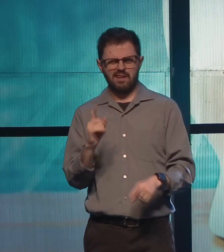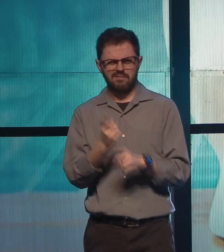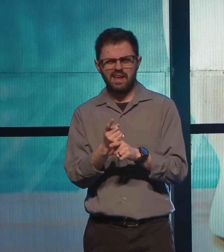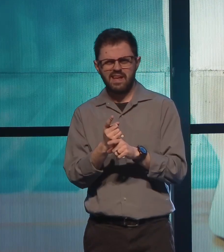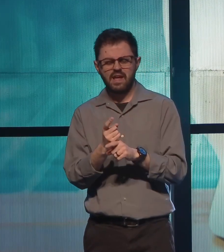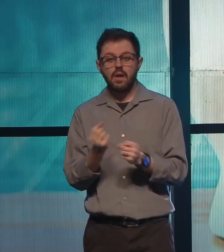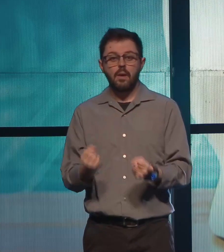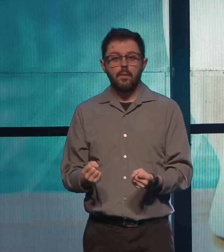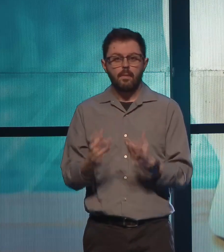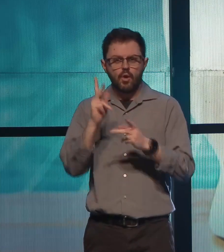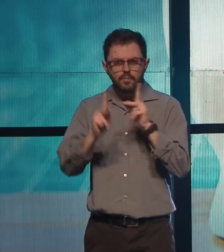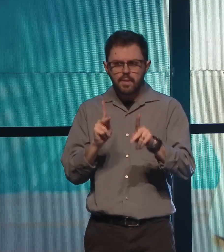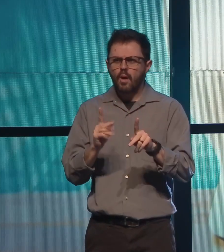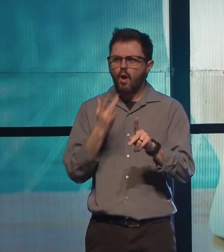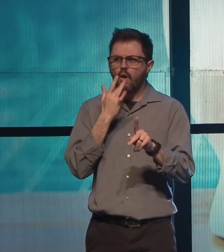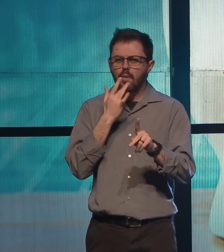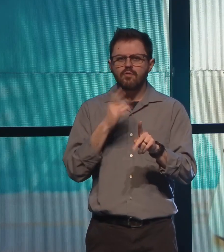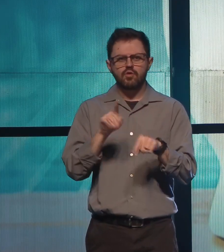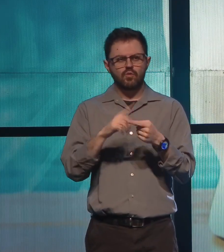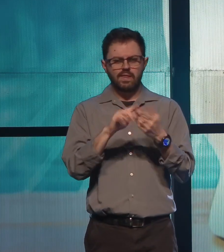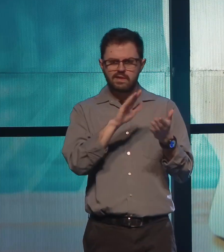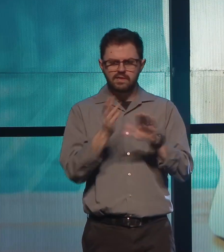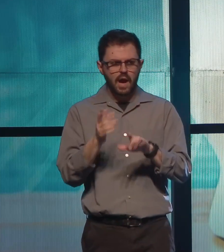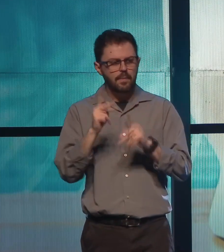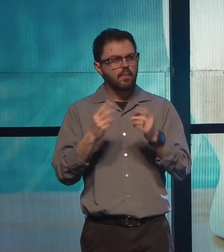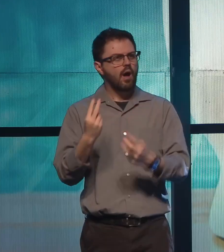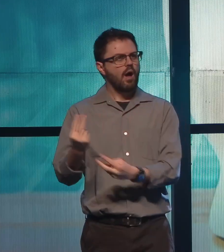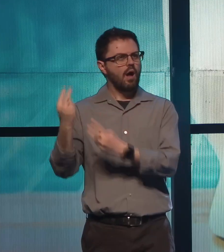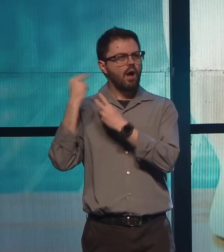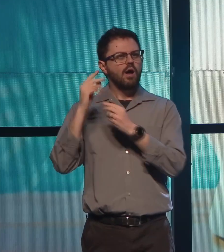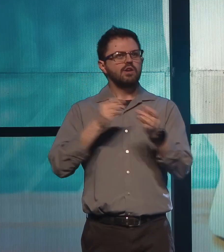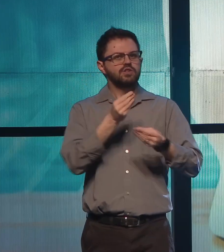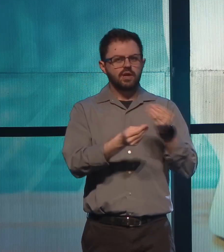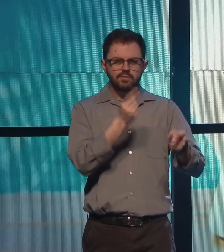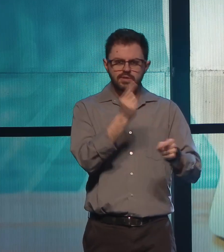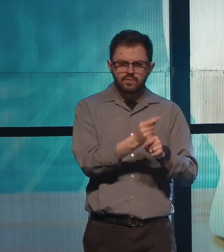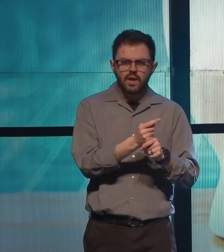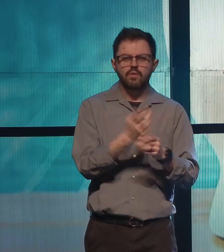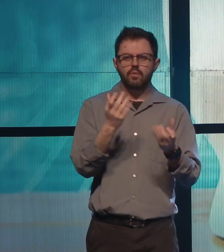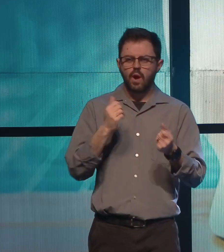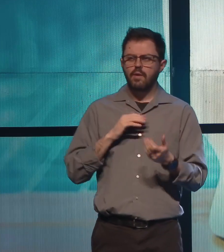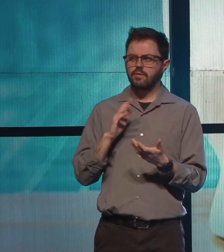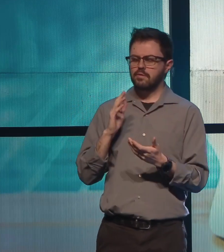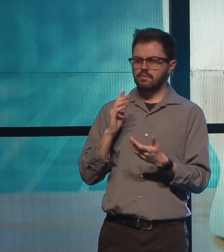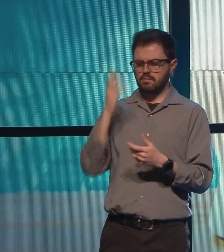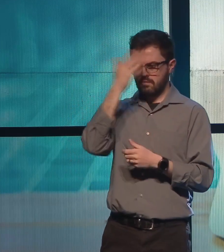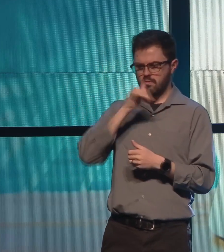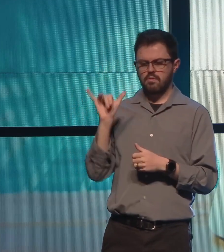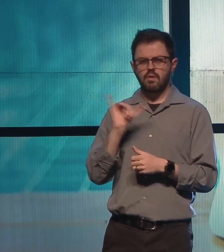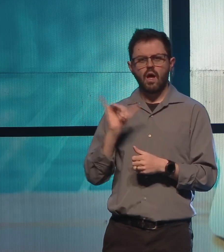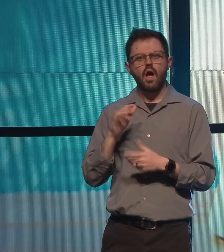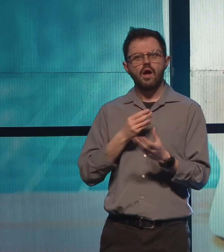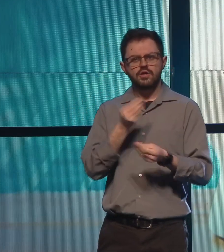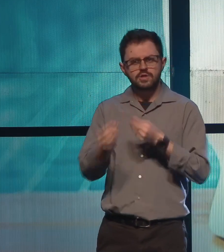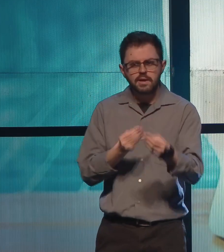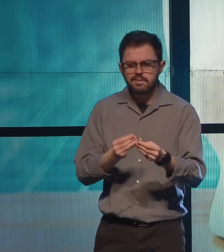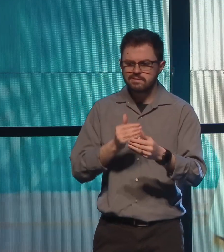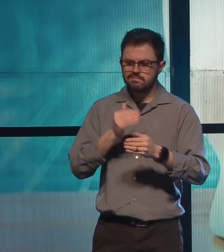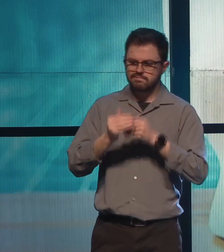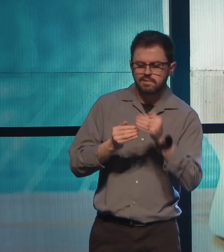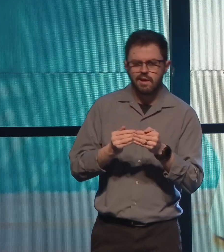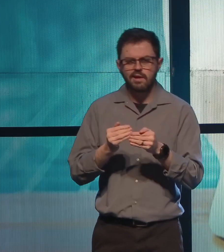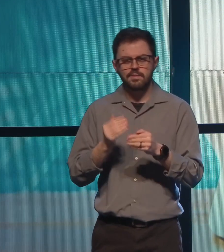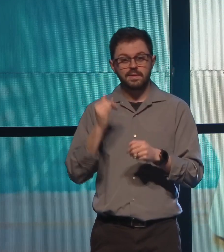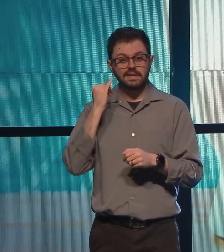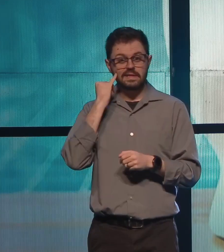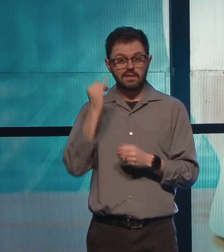of us want to be generous people, right? If we're honest, we want people to think of us as generous. We want people to think of us as kind. But if we're even